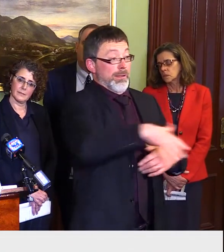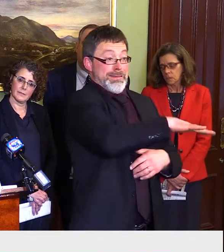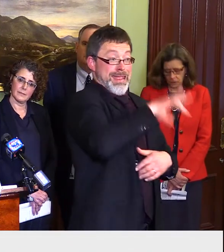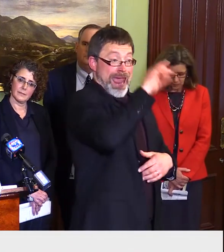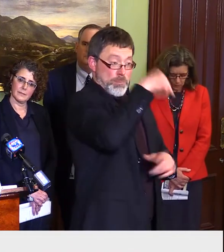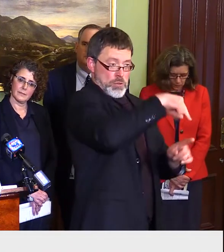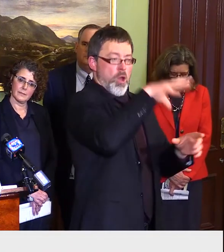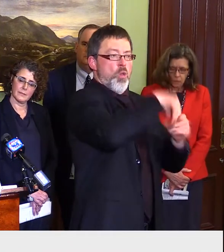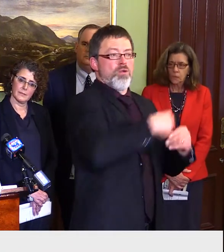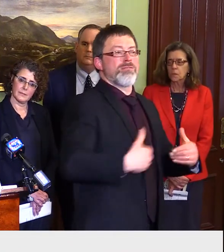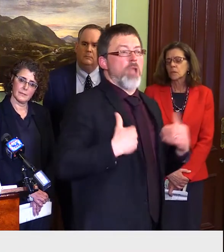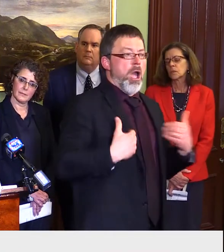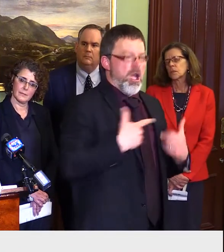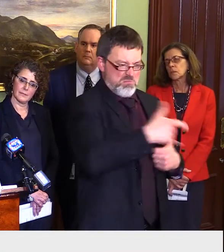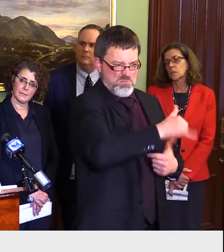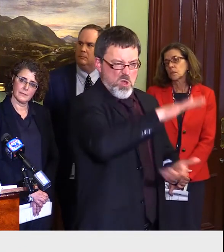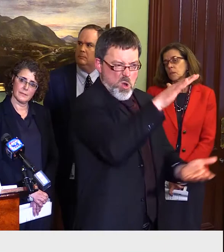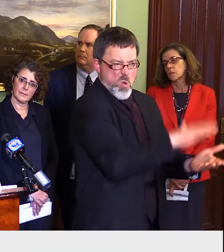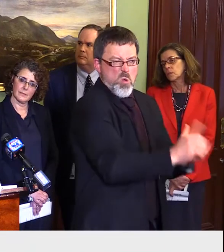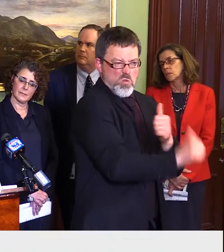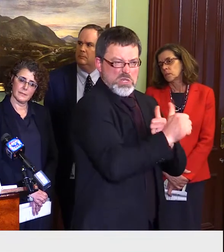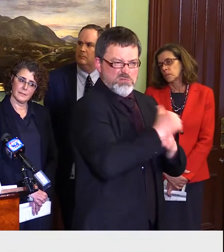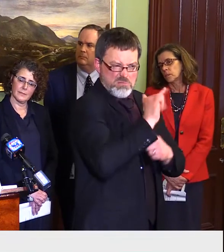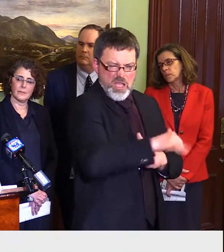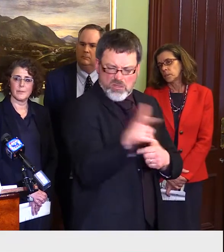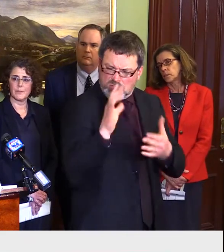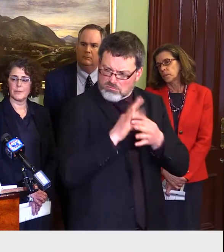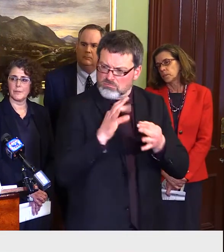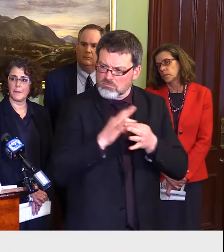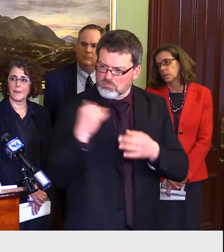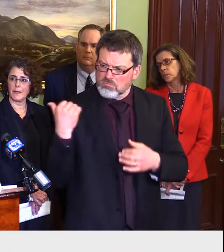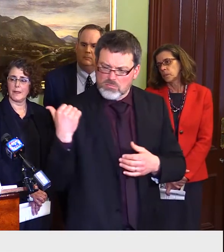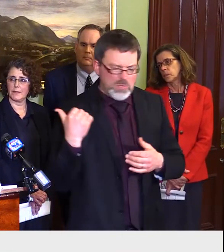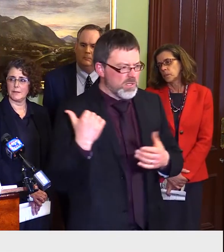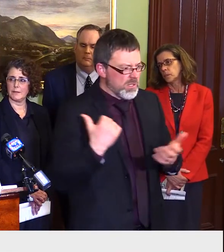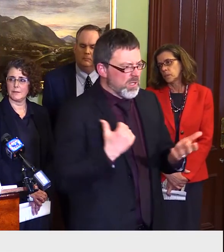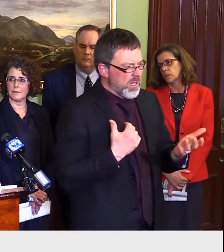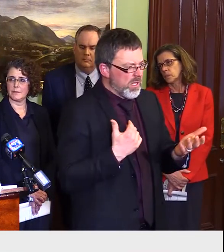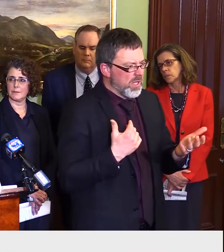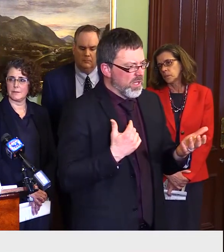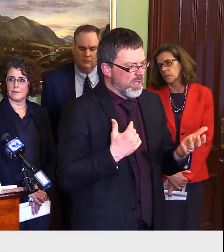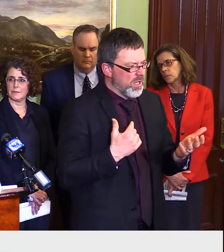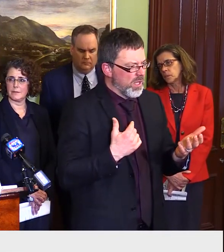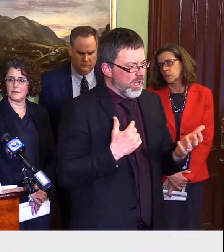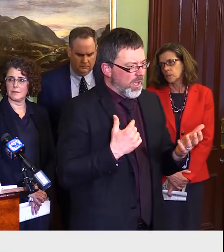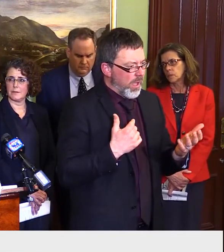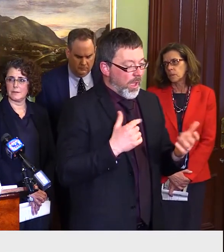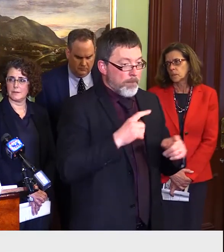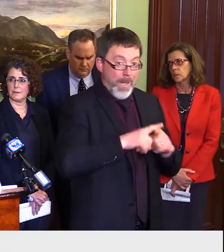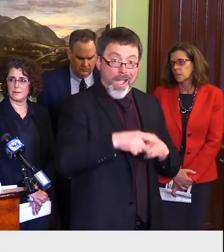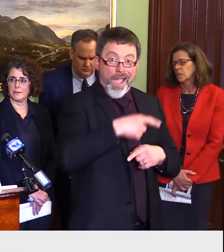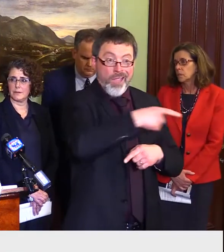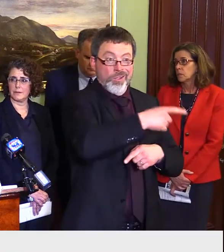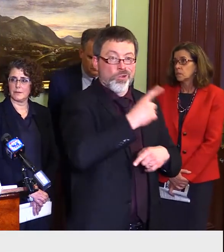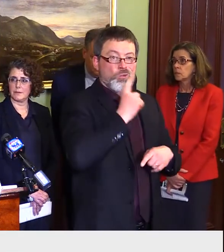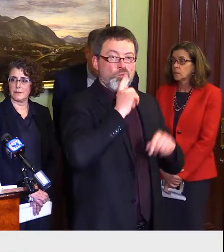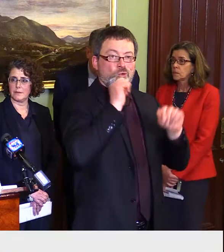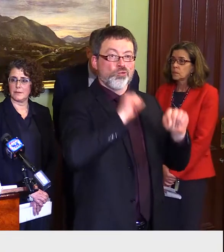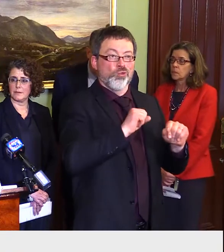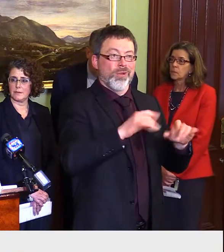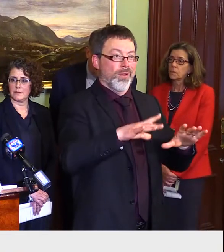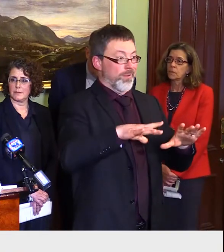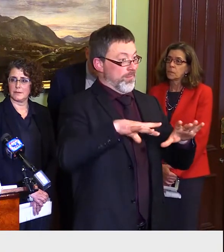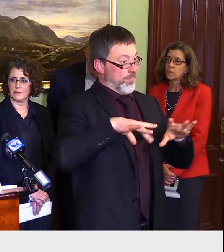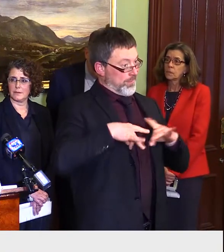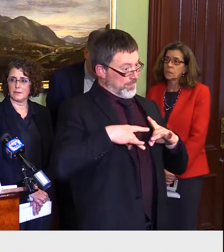ideal carriers? Yep. Is that taken into consideration? Absolutely. Everything is taken into consideration. That's why I had said this